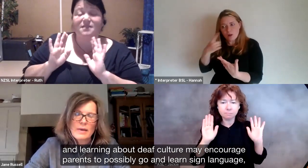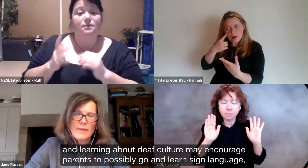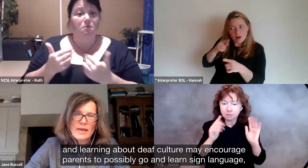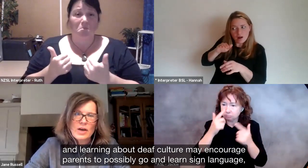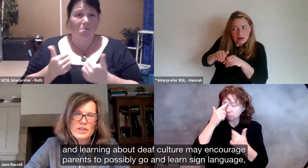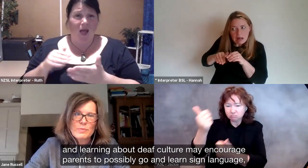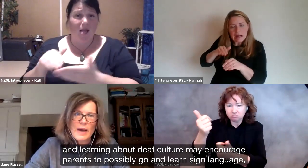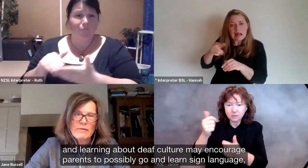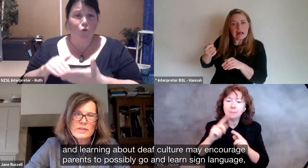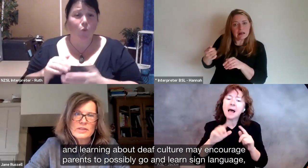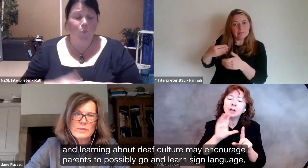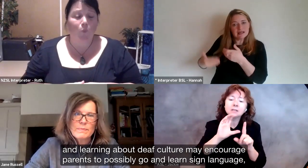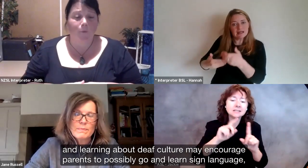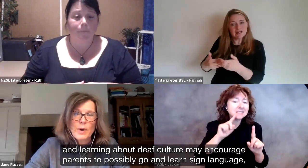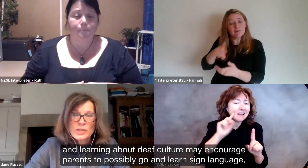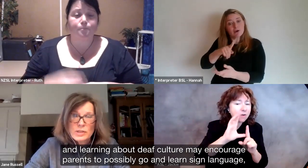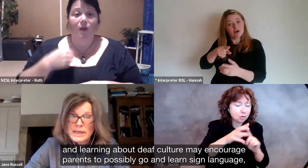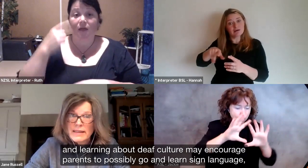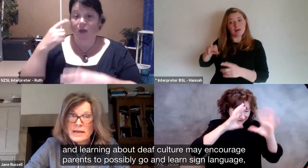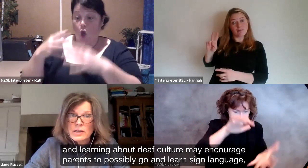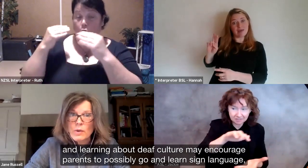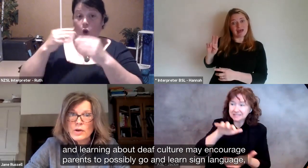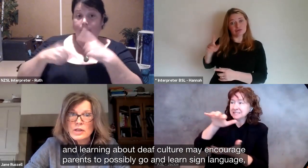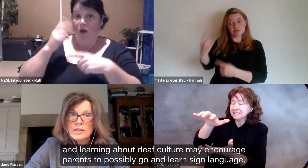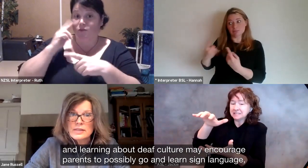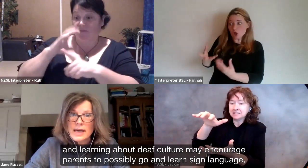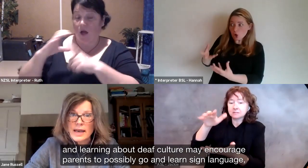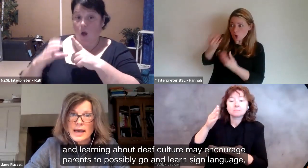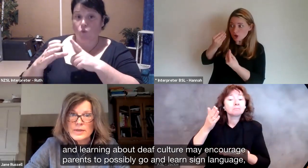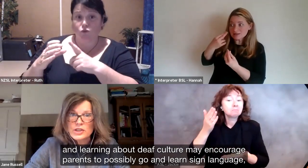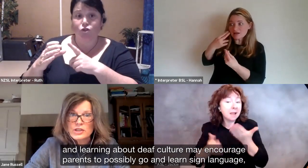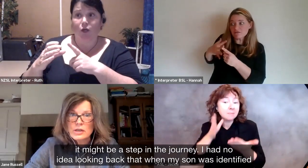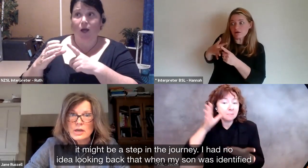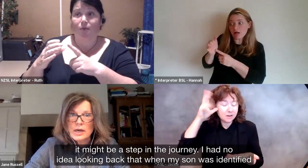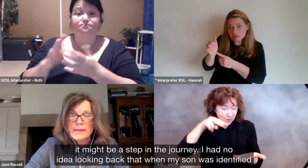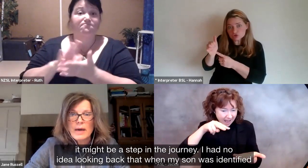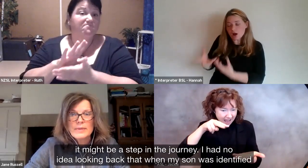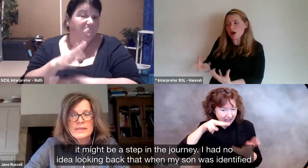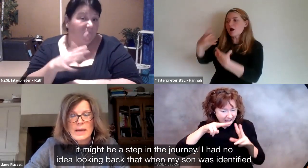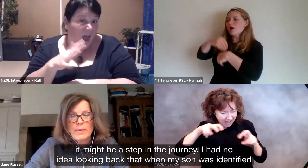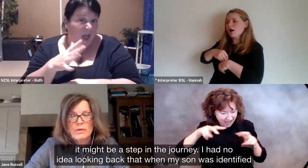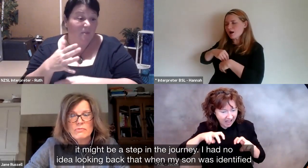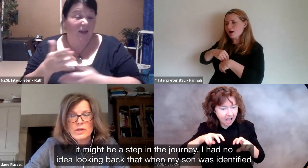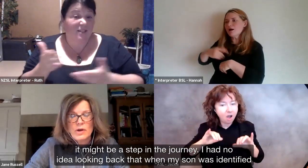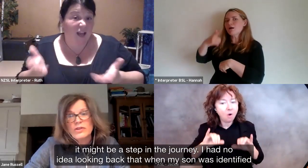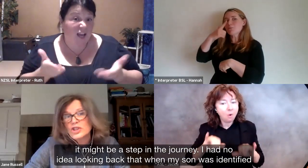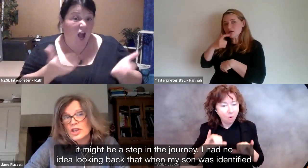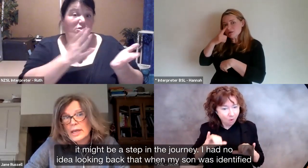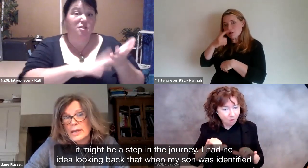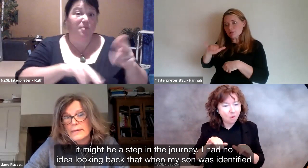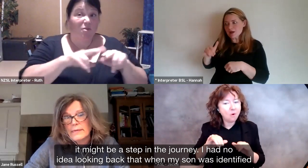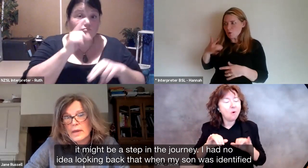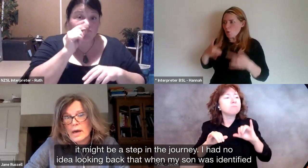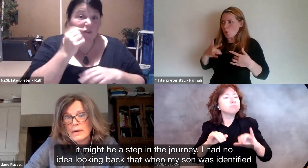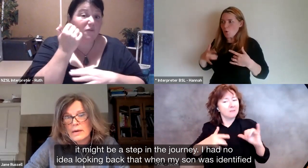may encourage parents to possibly then go on and learn sign language. It might be a step on the route, on the